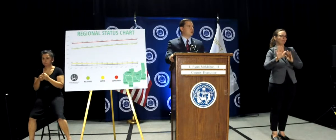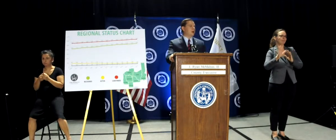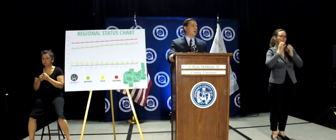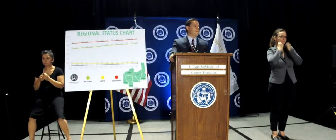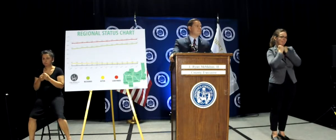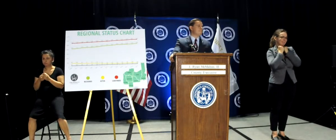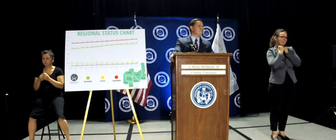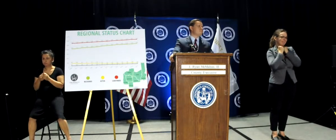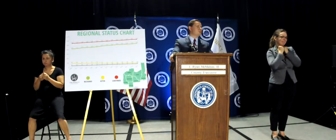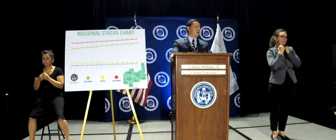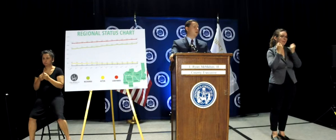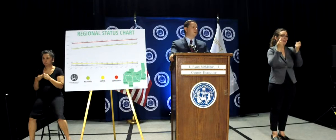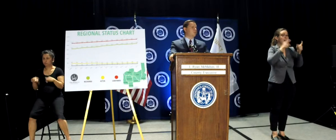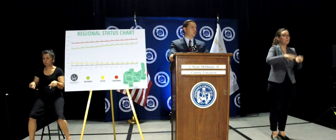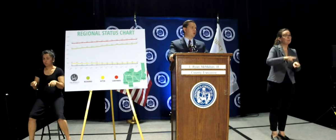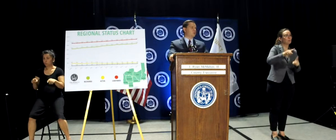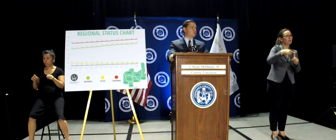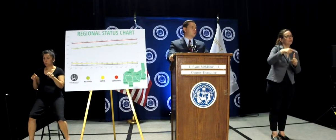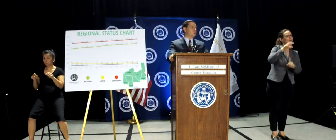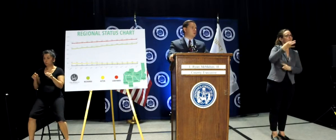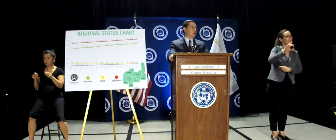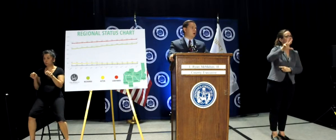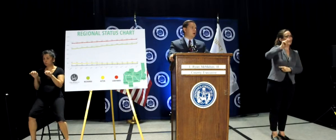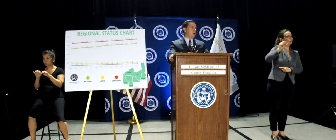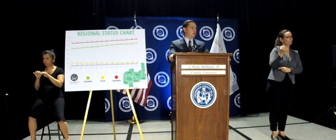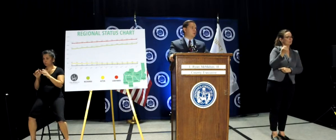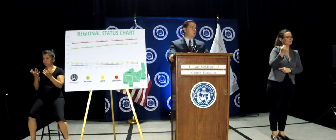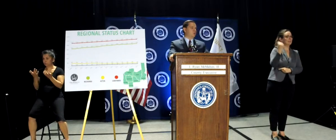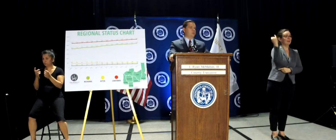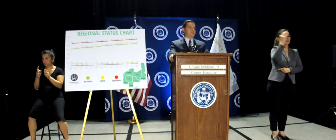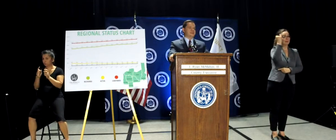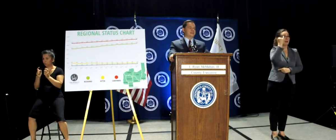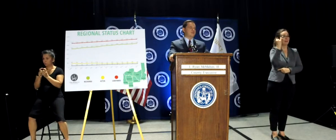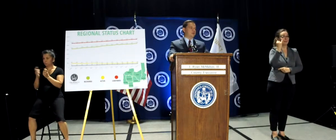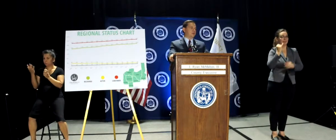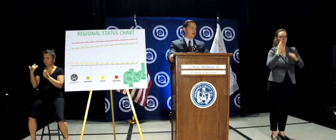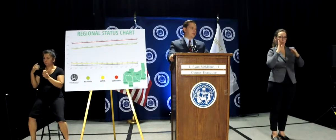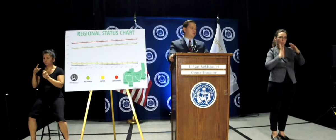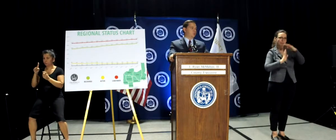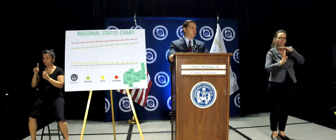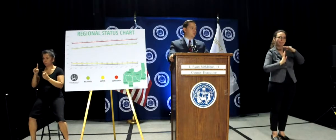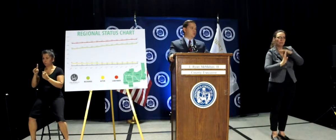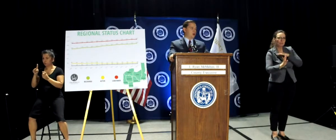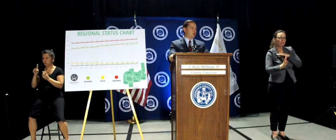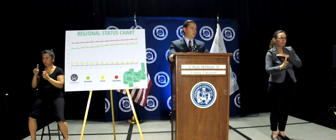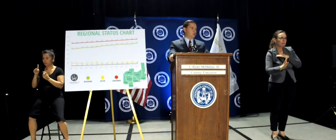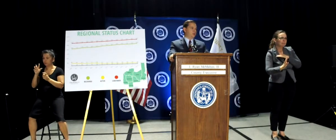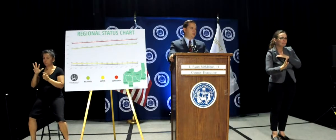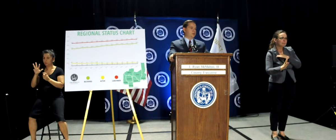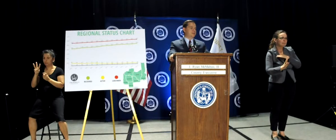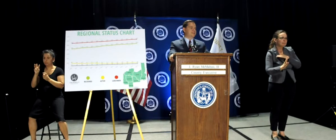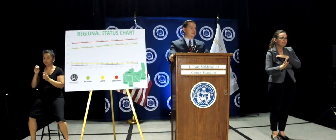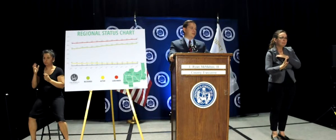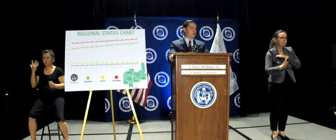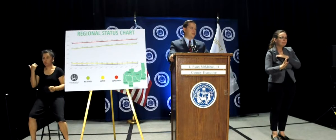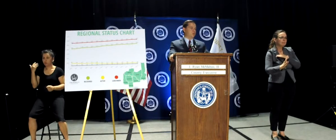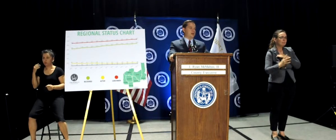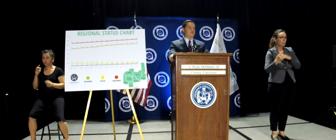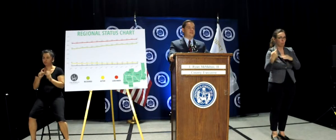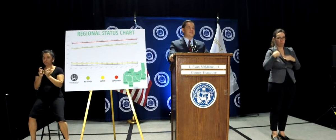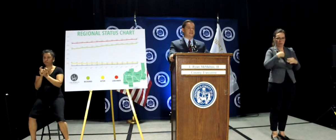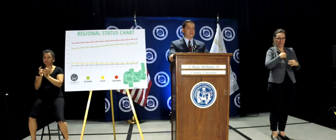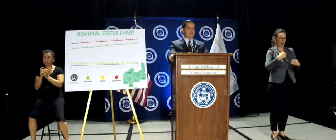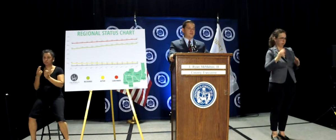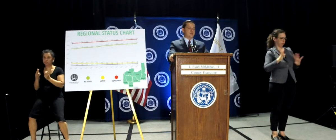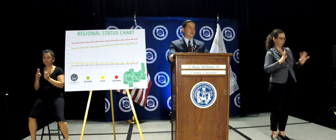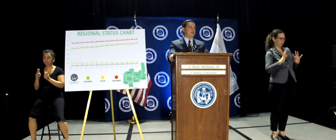1930s. Italian immigrants who have made significant contributions to our community. Significant. We